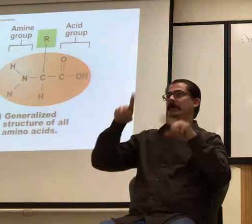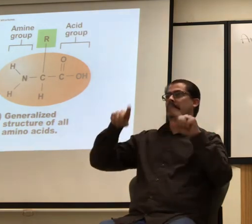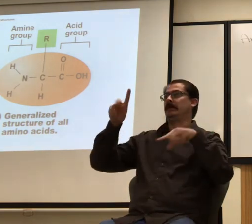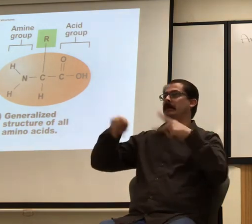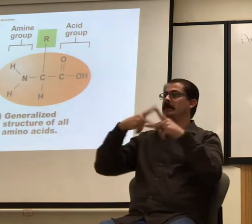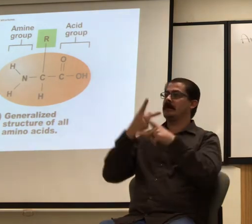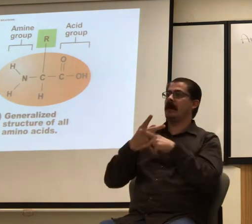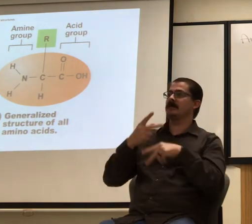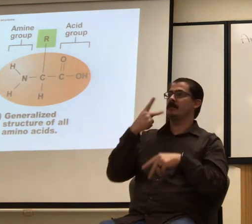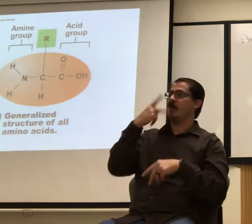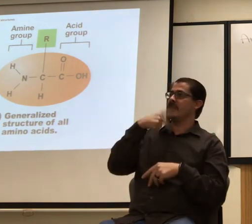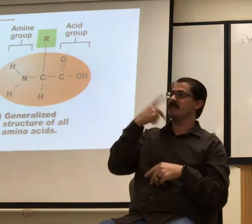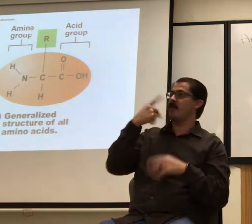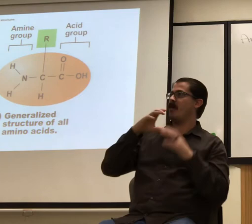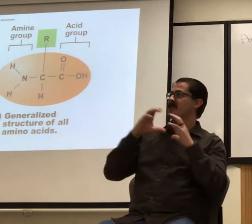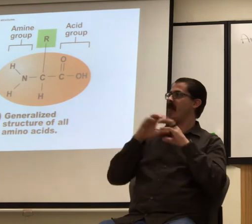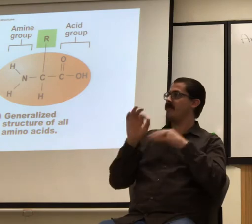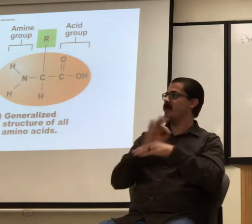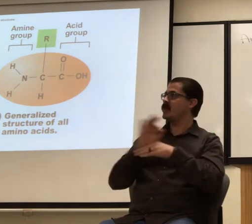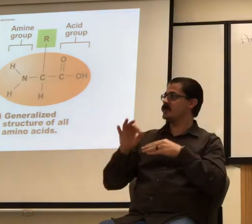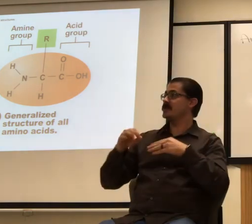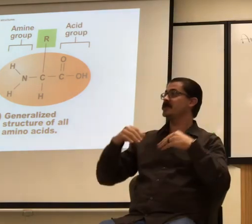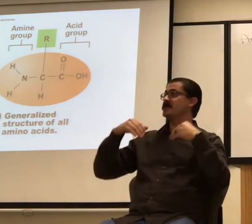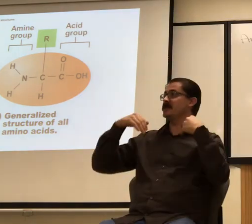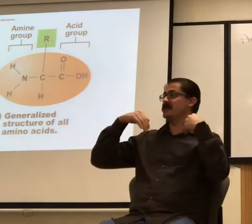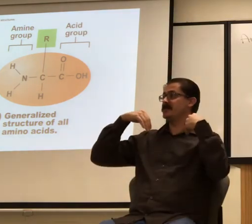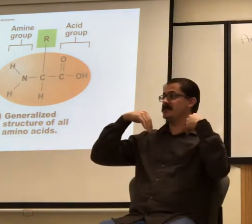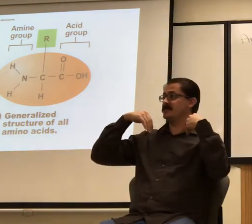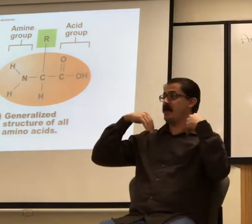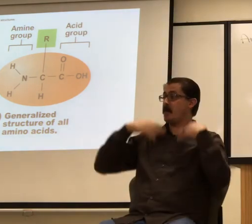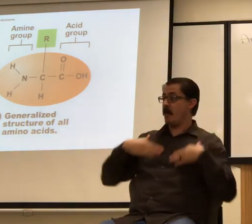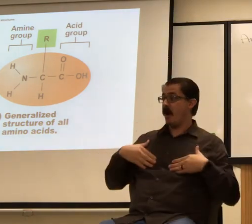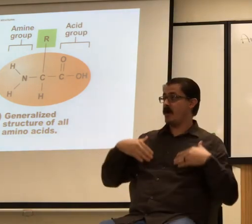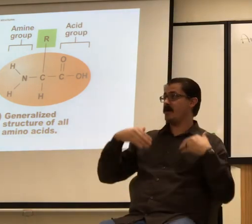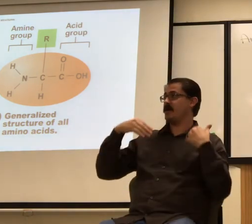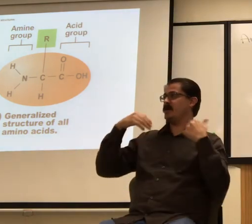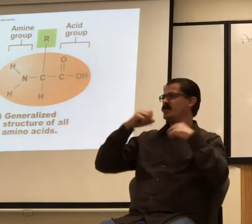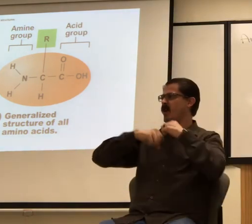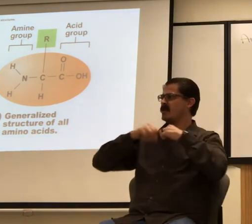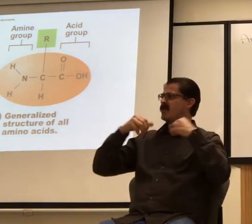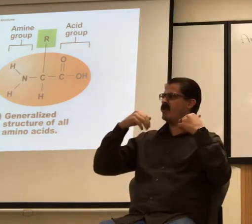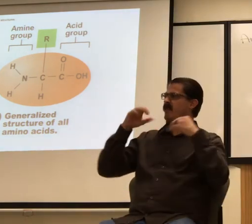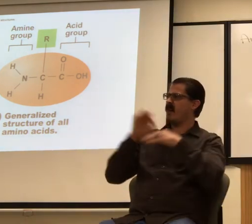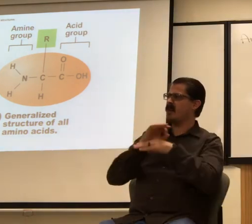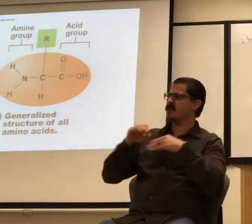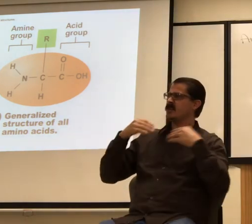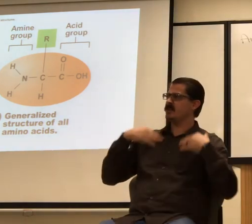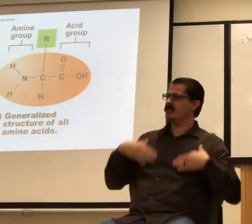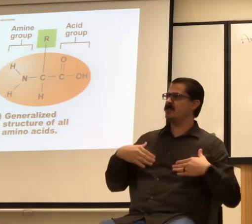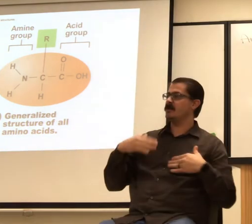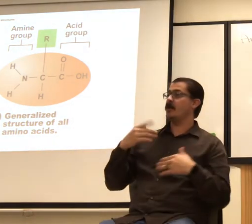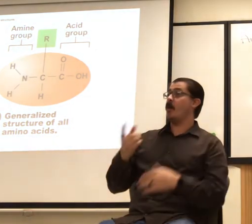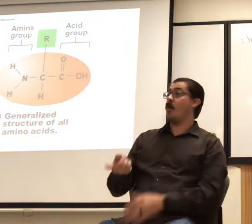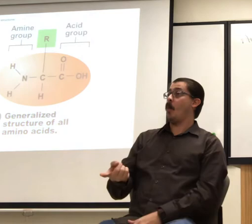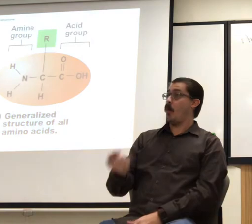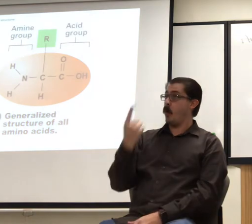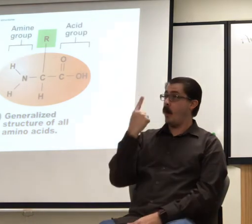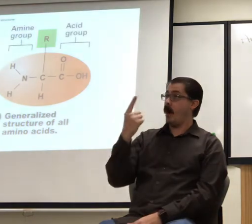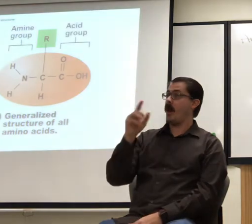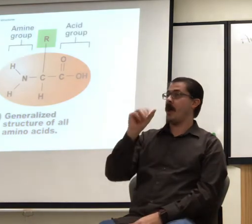cell function, for body structure. And one amino acid has a central